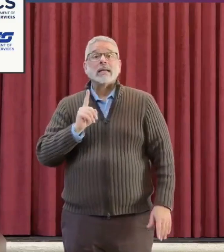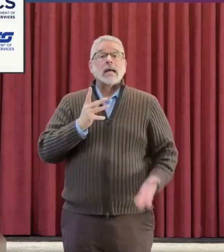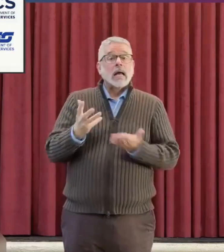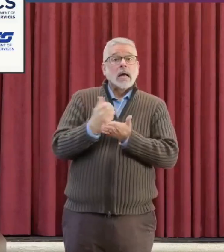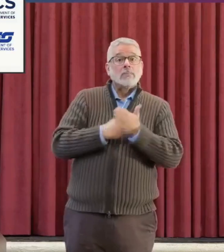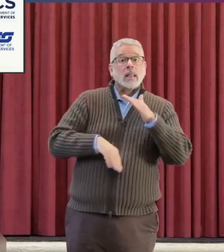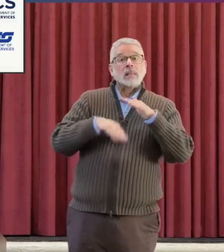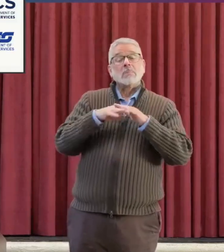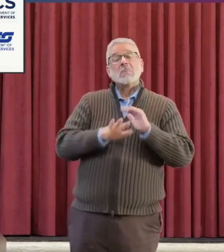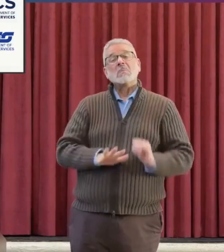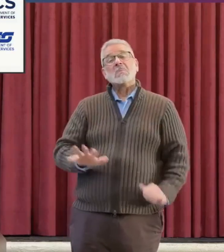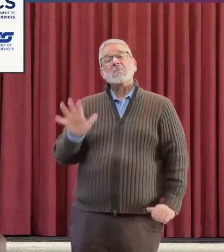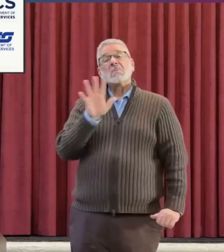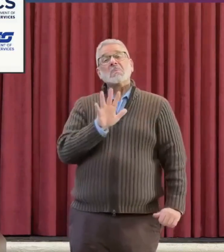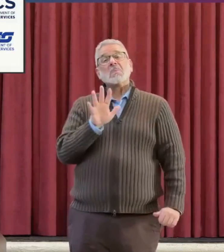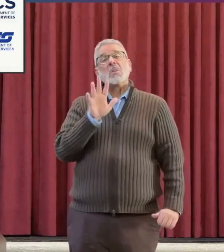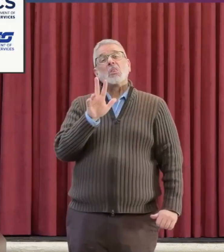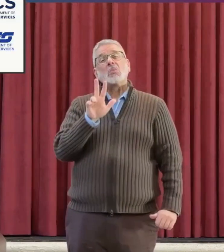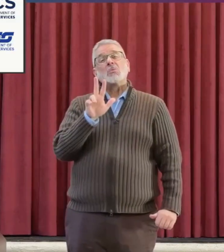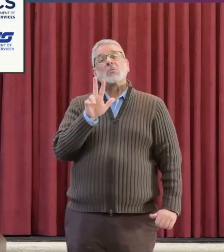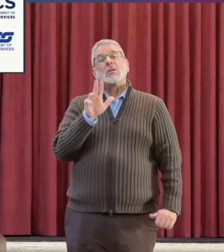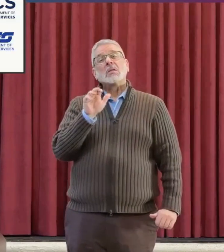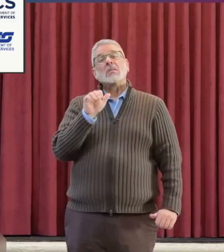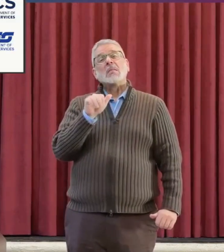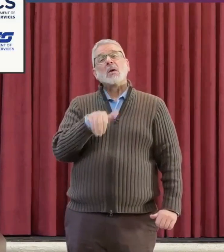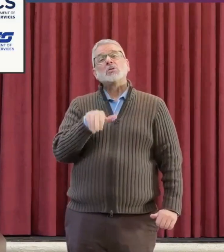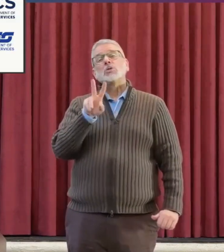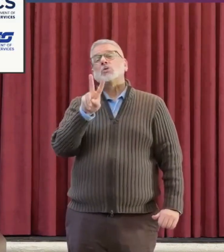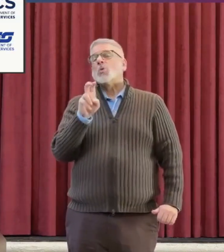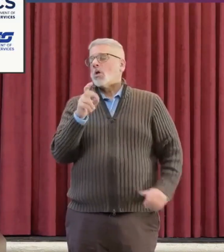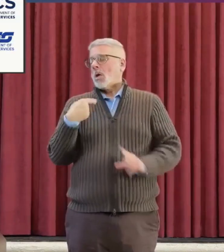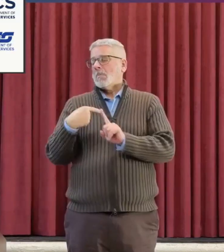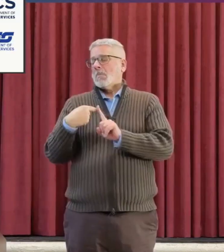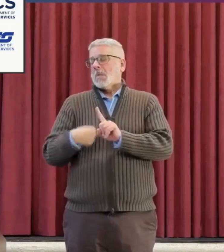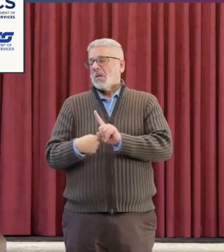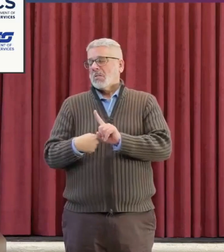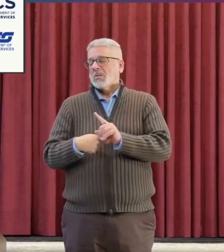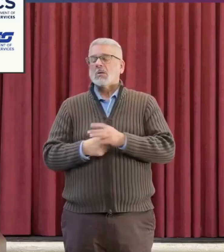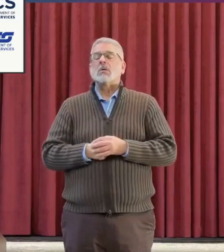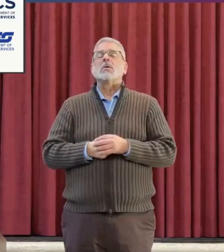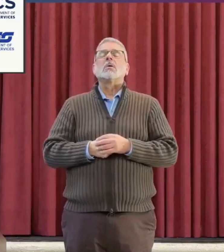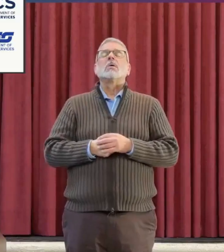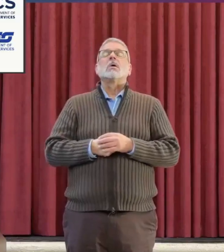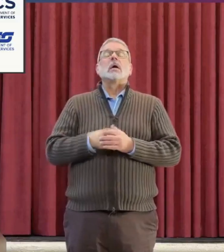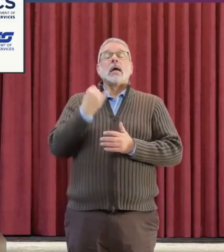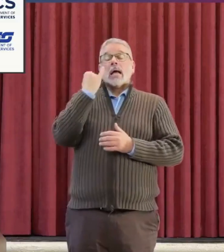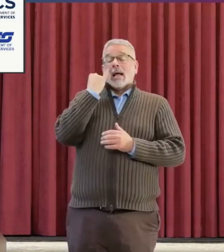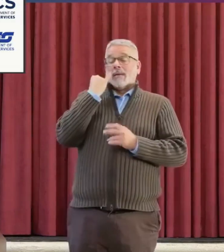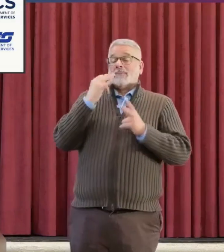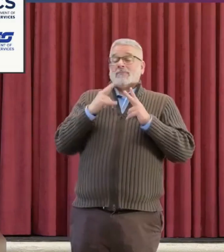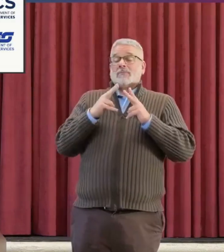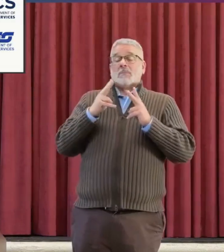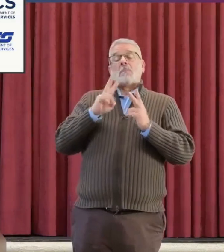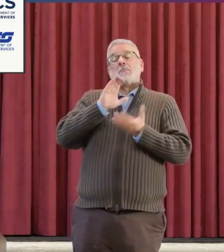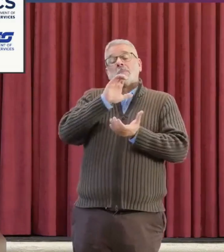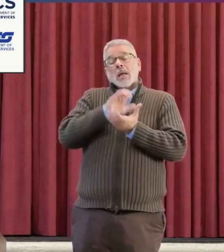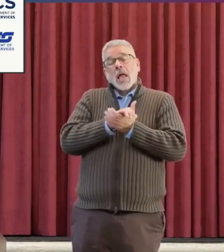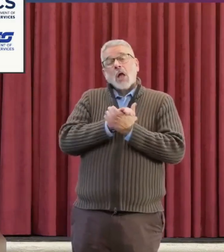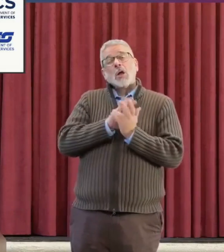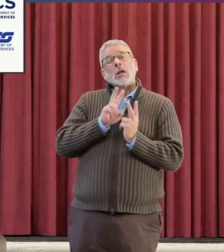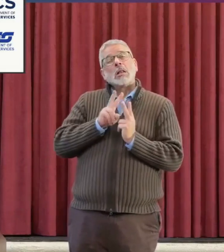income limit was about $3,200 a month. And if you're a married couple, I thought it was